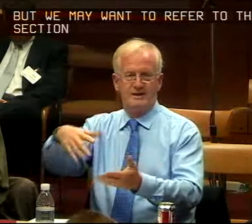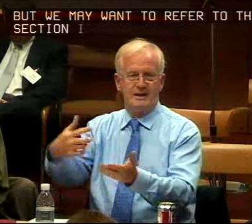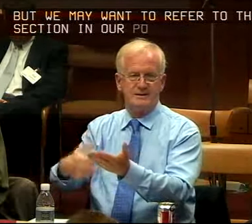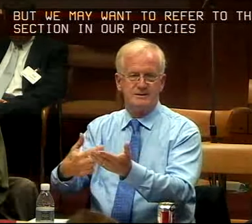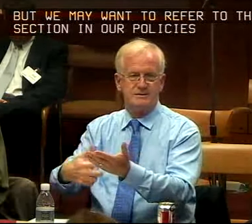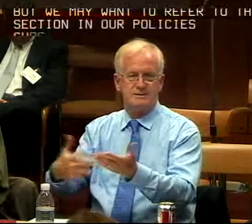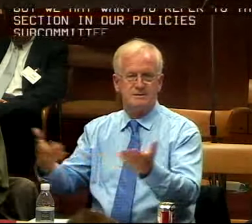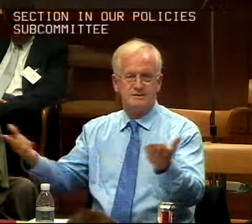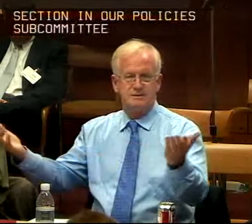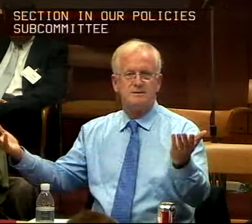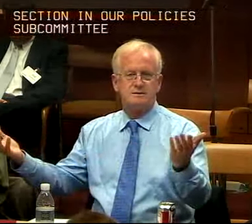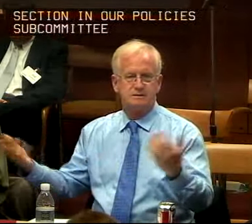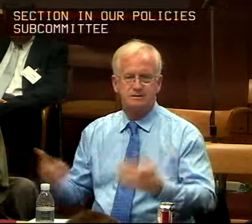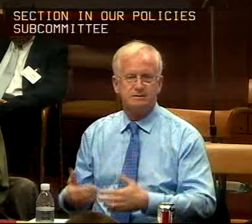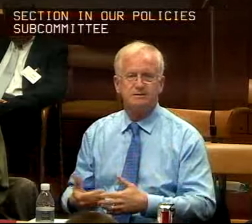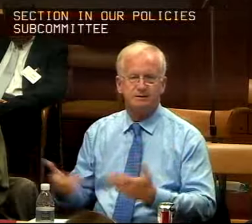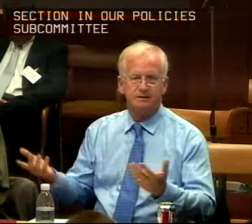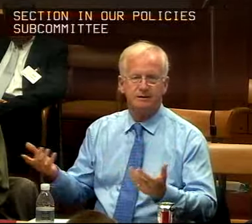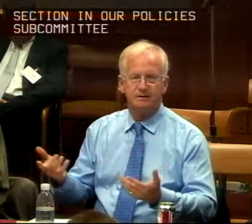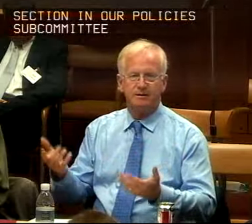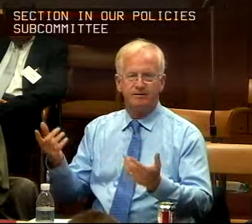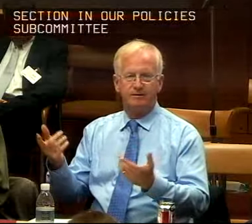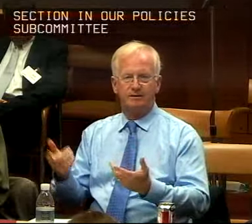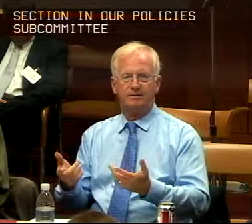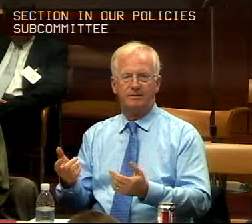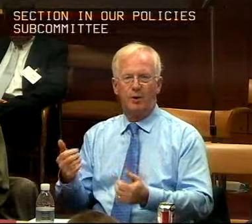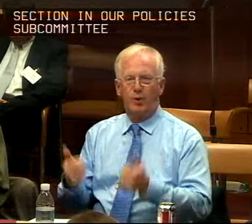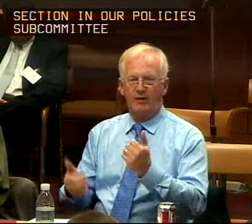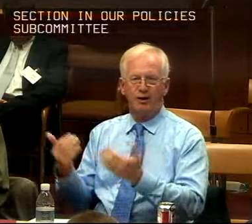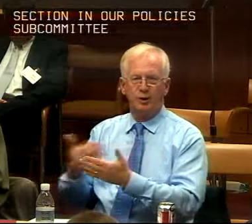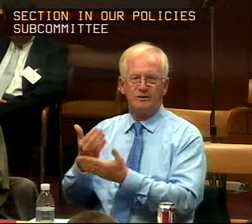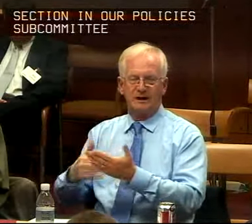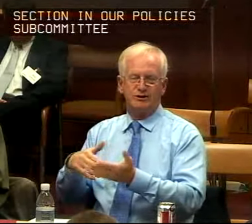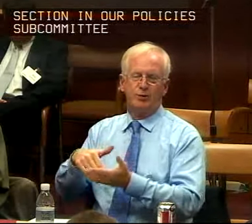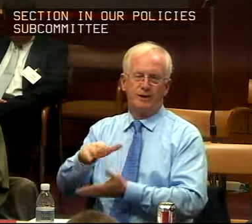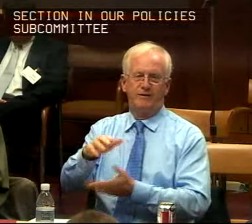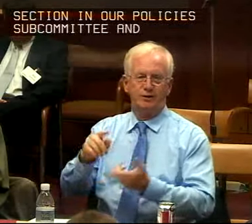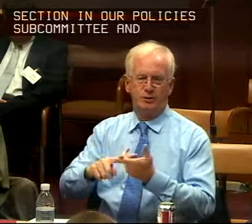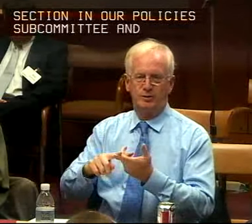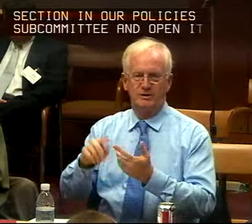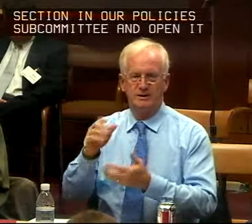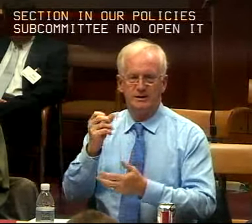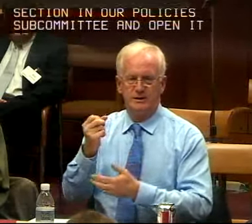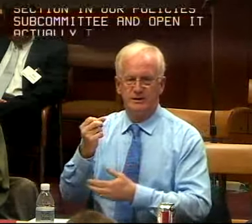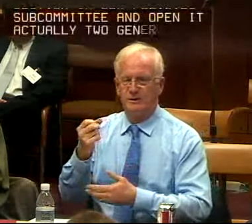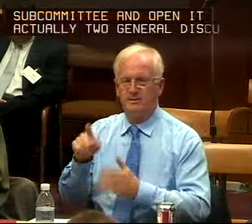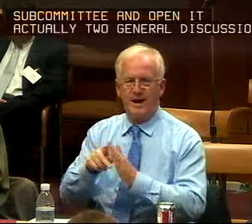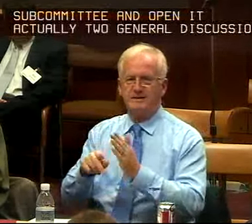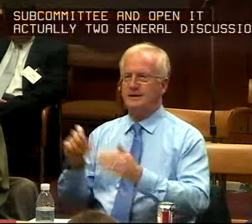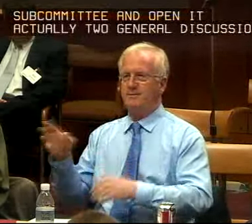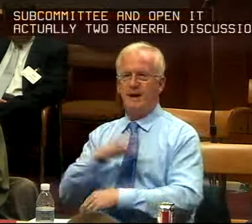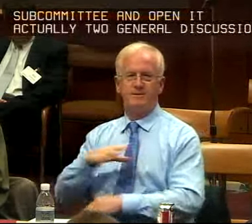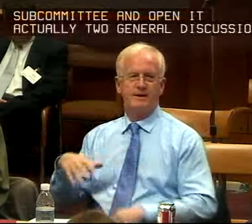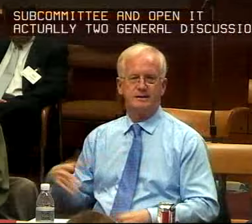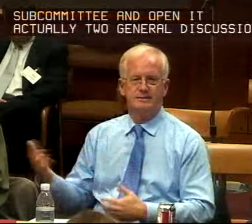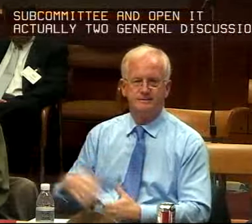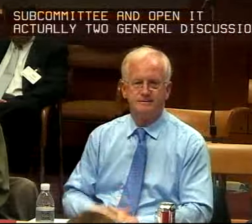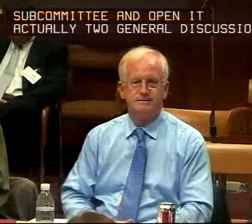and open it actually to general discussion. And perhaps maybe we need to refer a